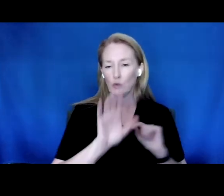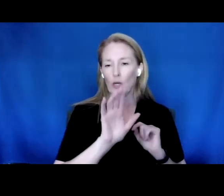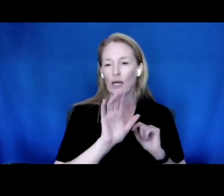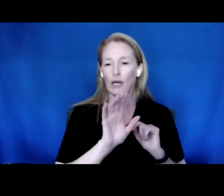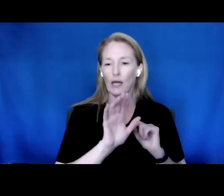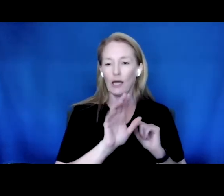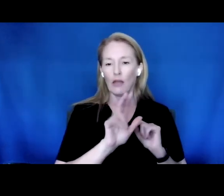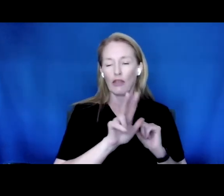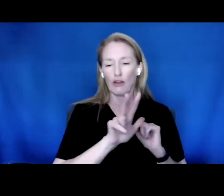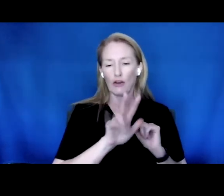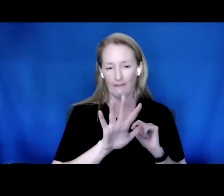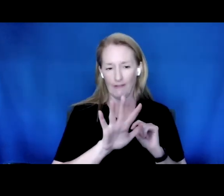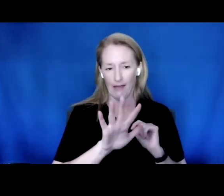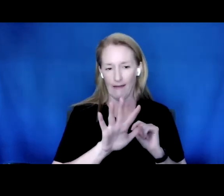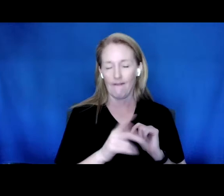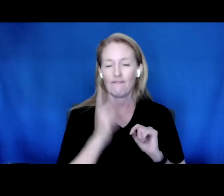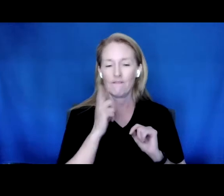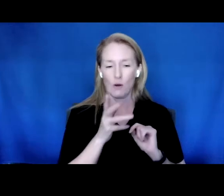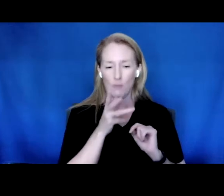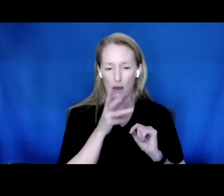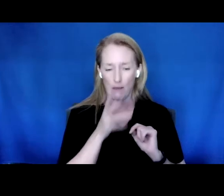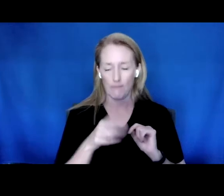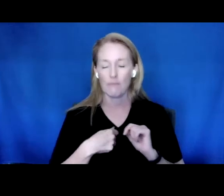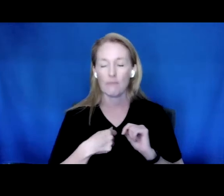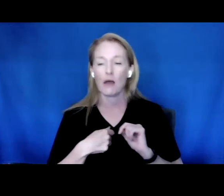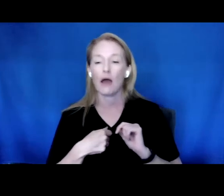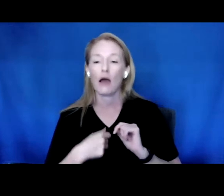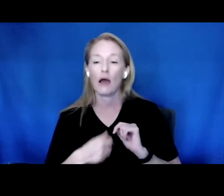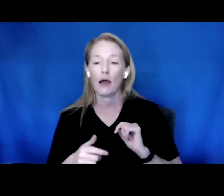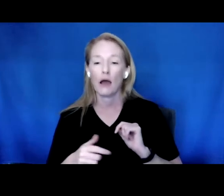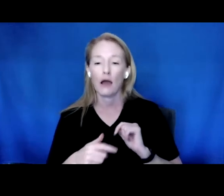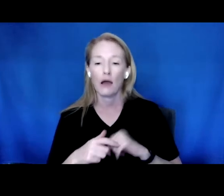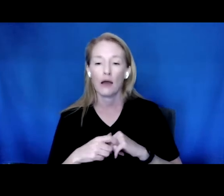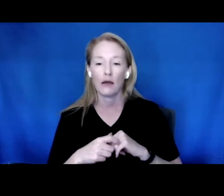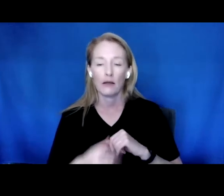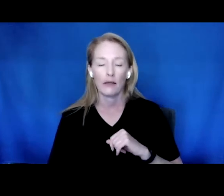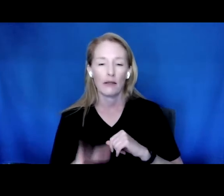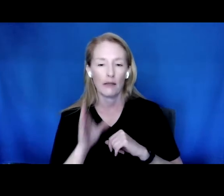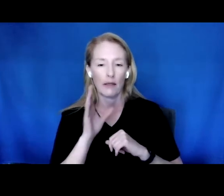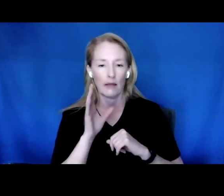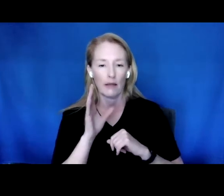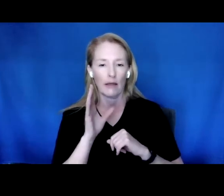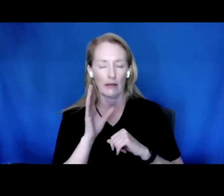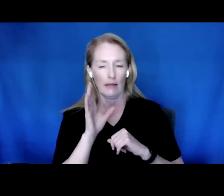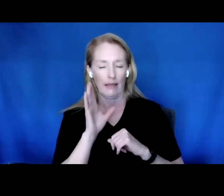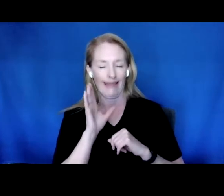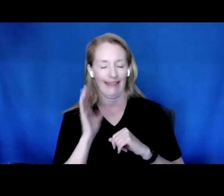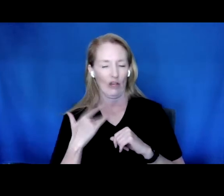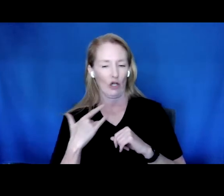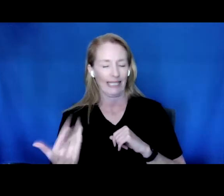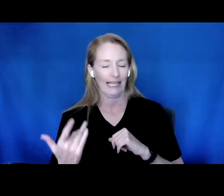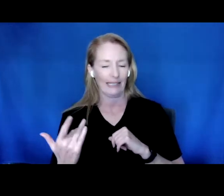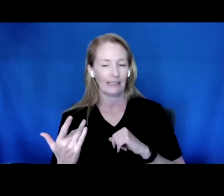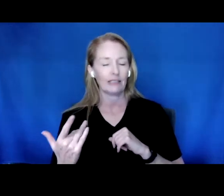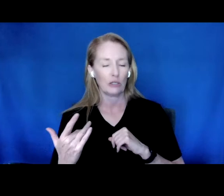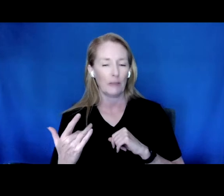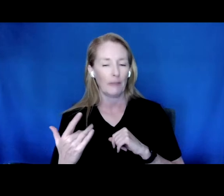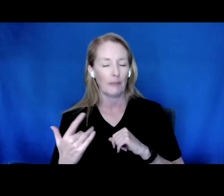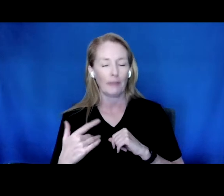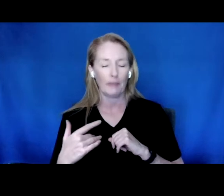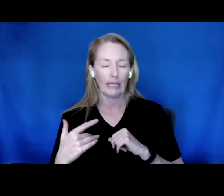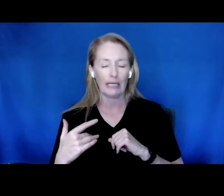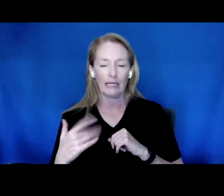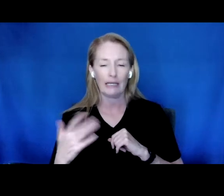the literature does indicate that there can be poorer outcomes when the mother is over 35, and we did not want that